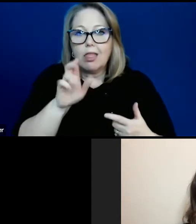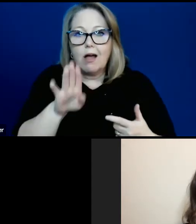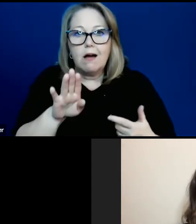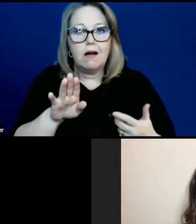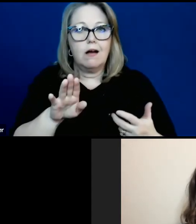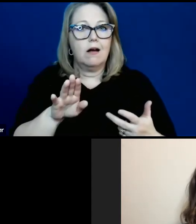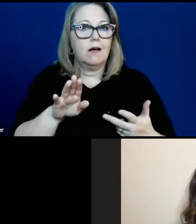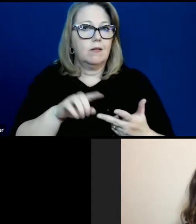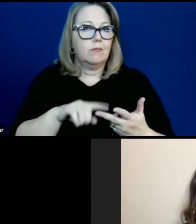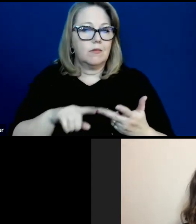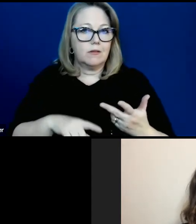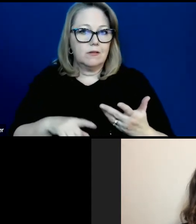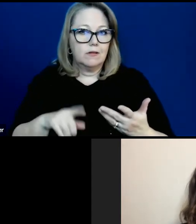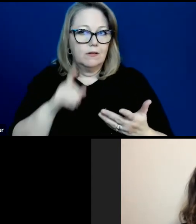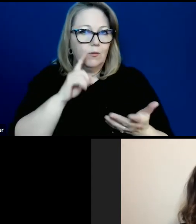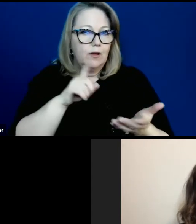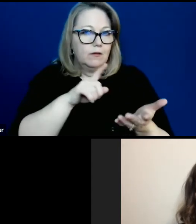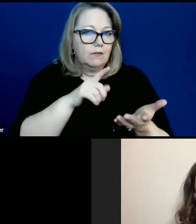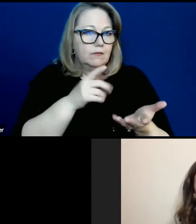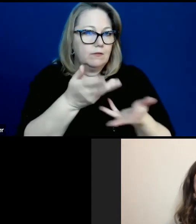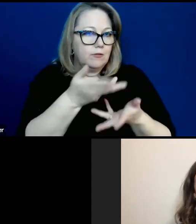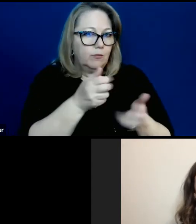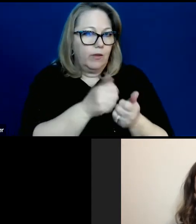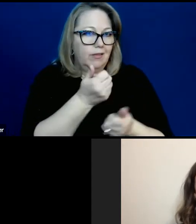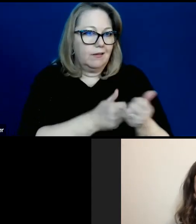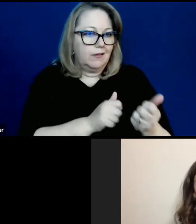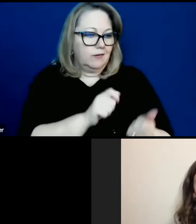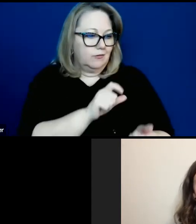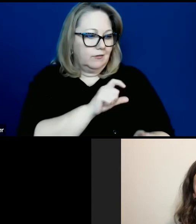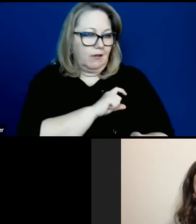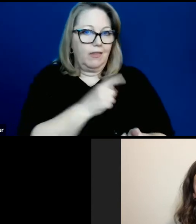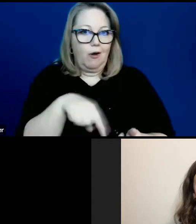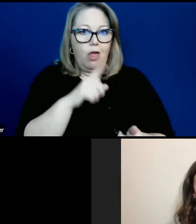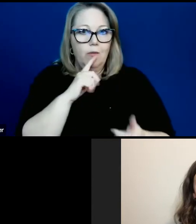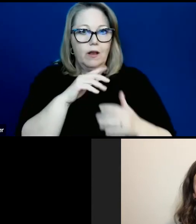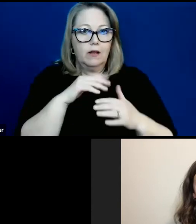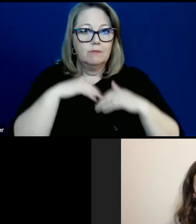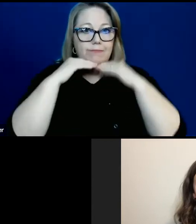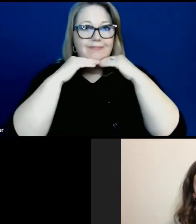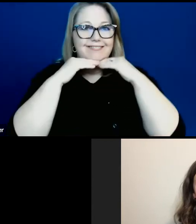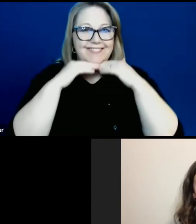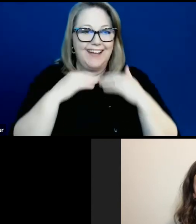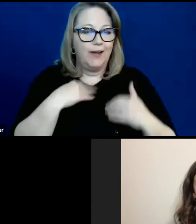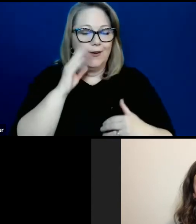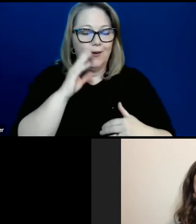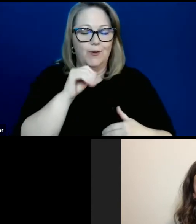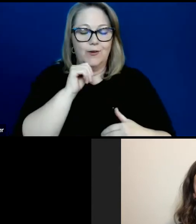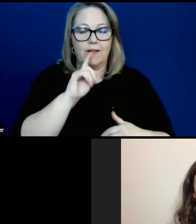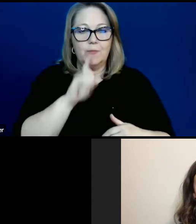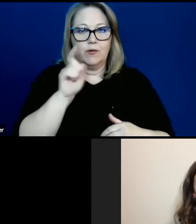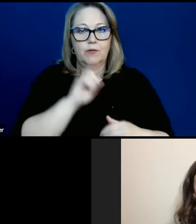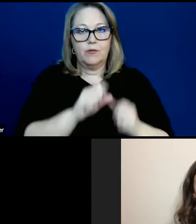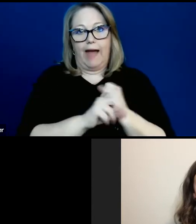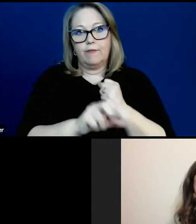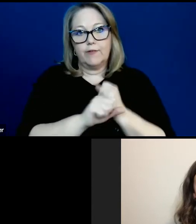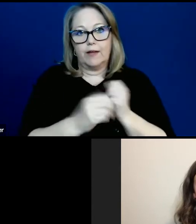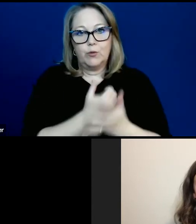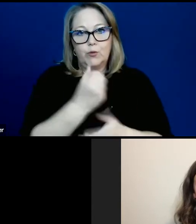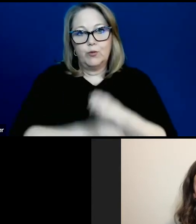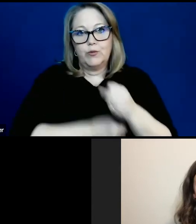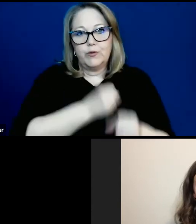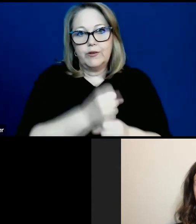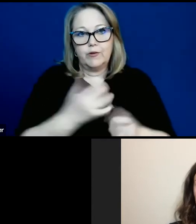checked around and all of them seem to be at capacity. I know you're not supposed to be advertising a New Year's Eve event, but most of